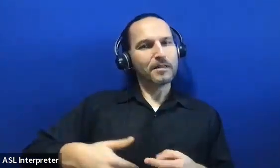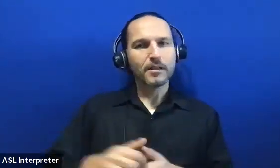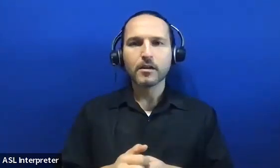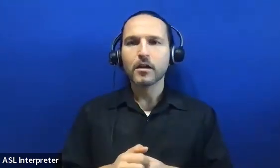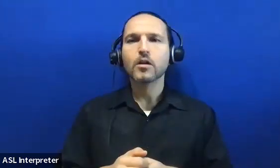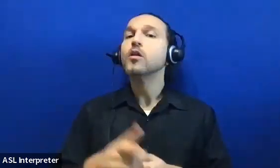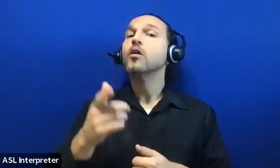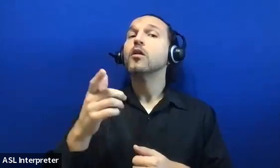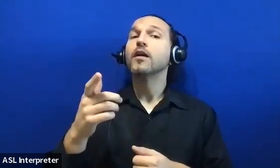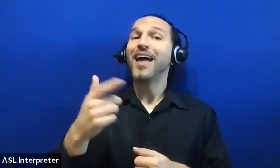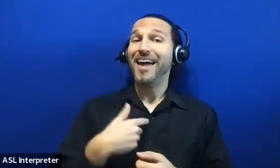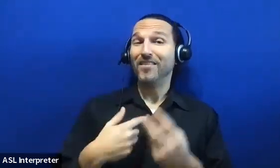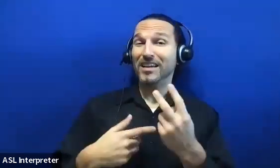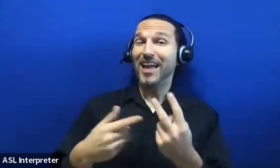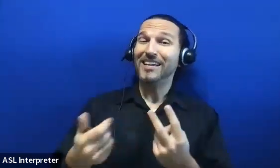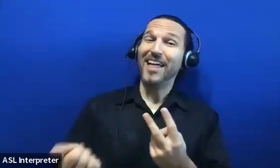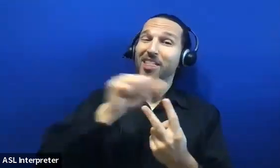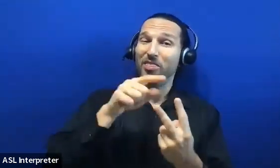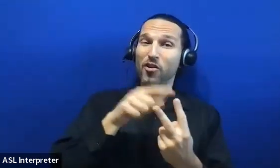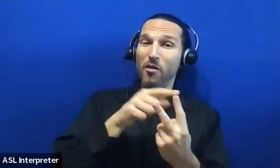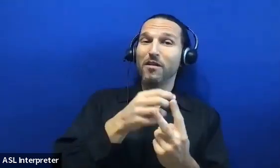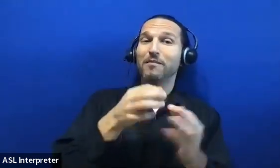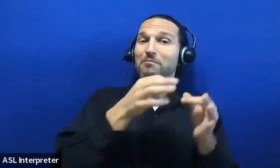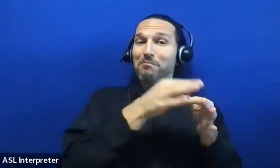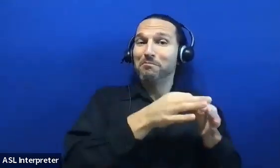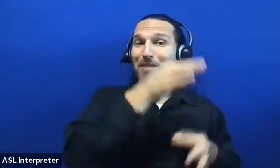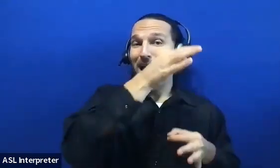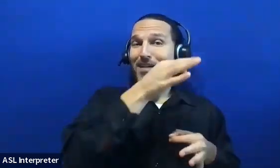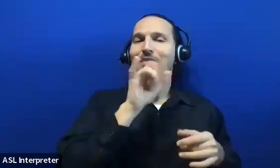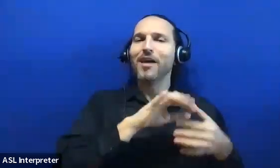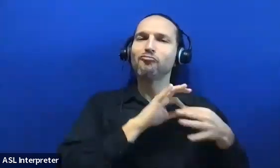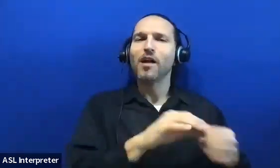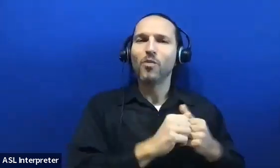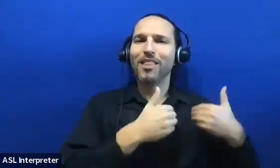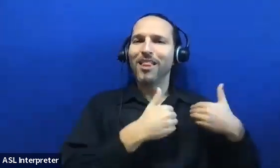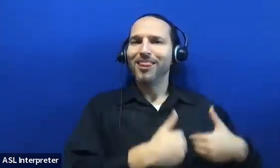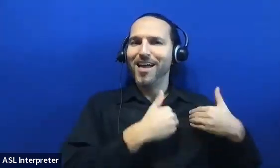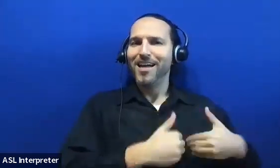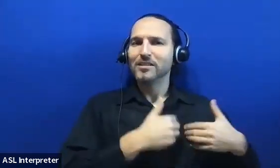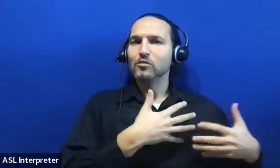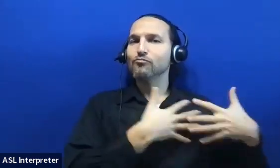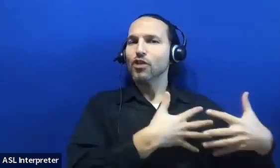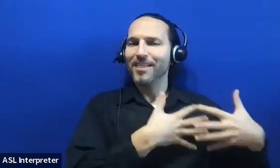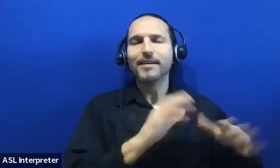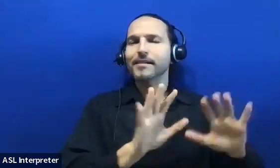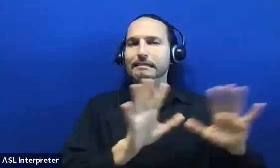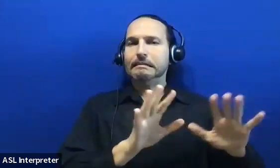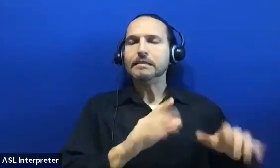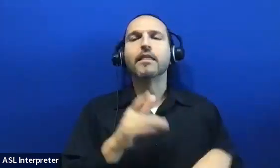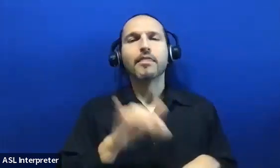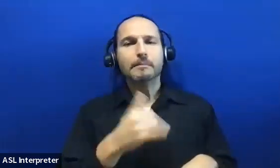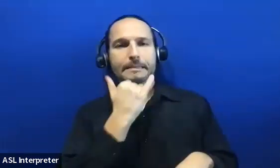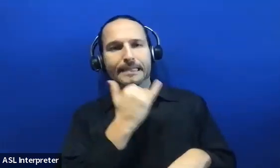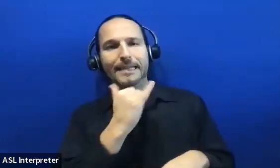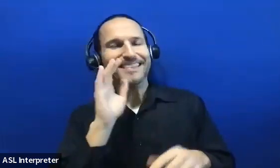to travel down another pipe to the lungs. That can be dangerous. So let's talk in more detail